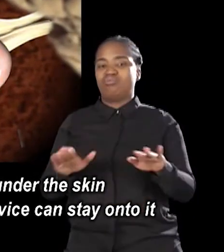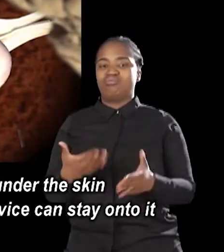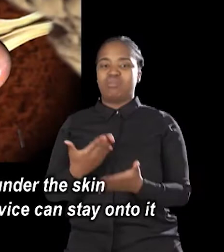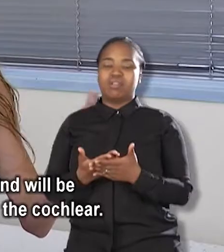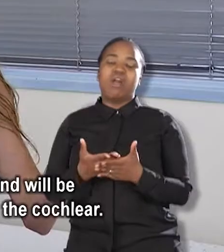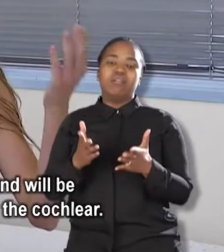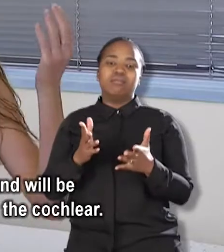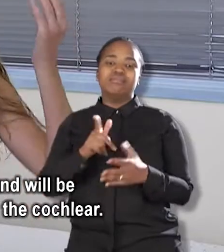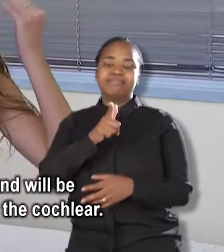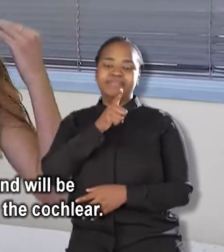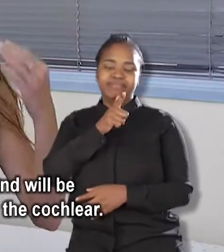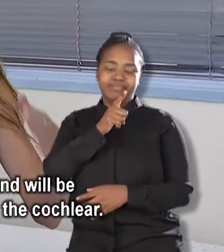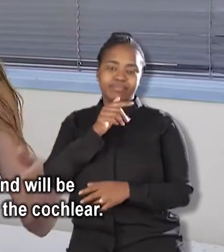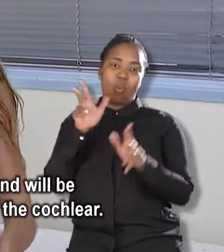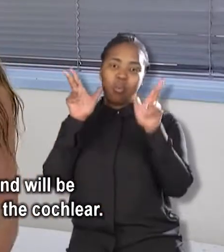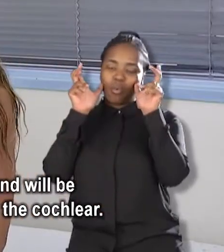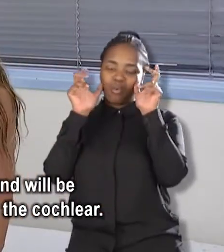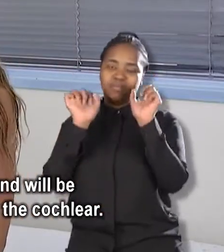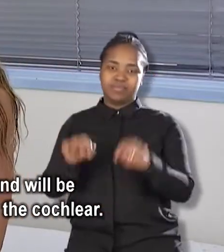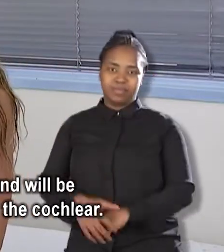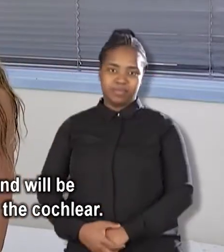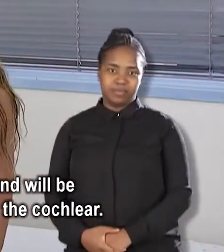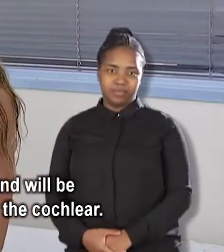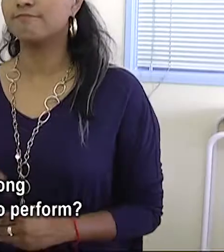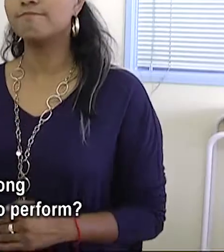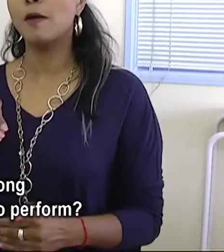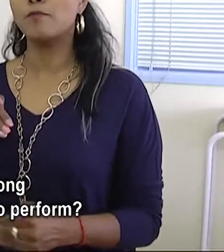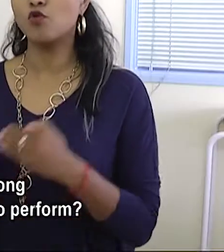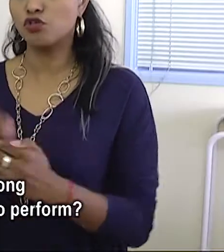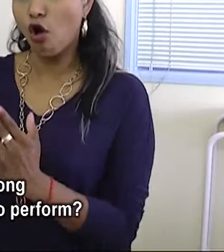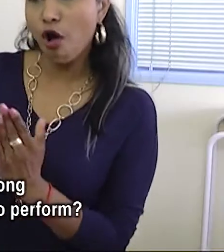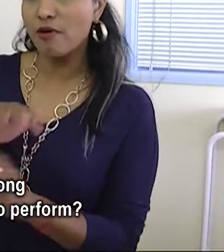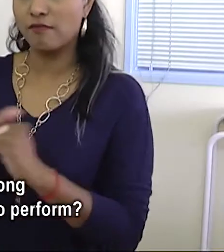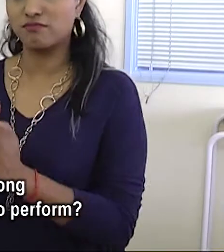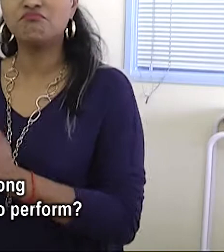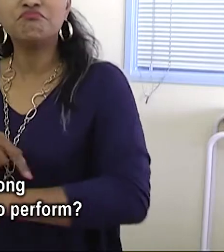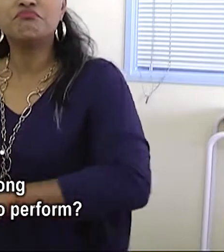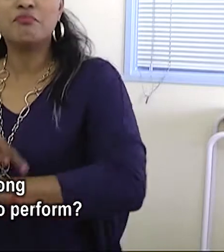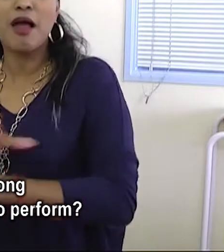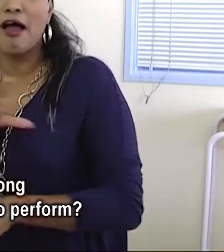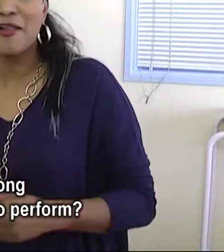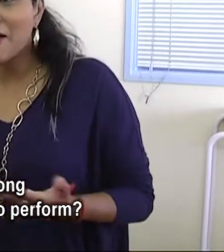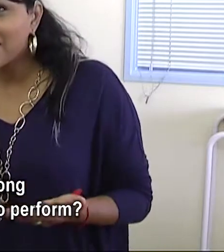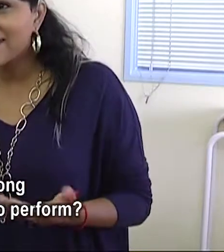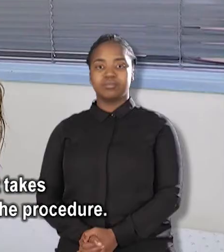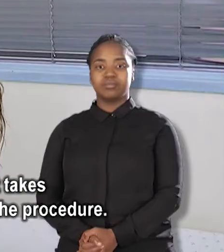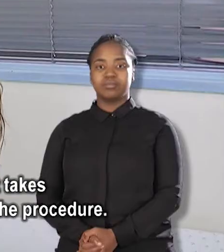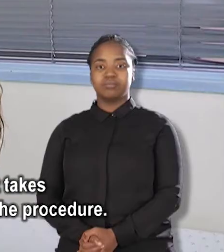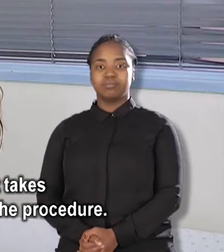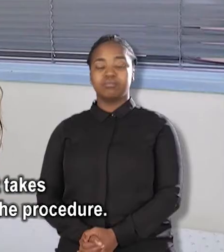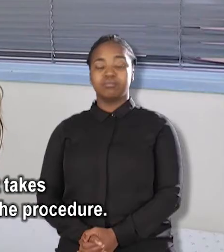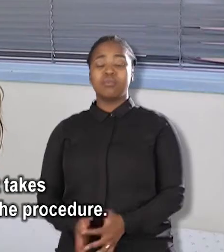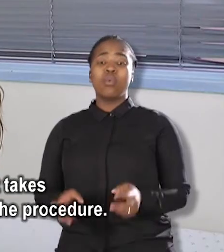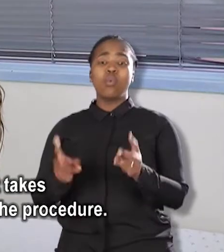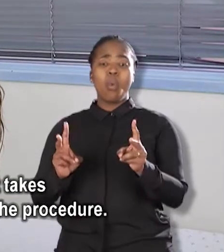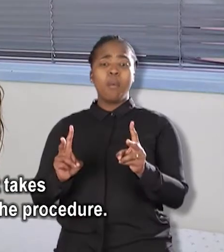device, and then sound will be transmitted into the cochlea. How long does it take to perform? Usually